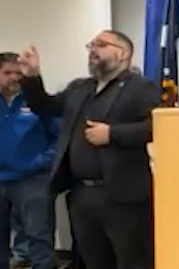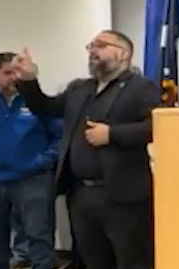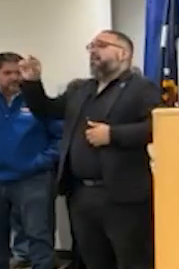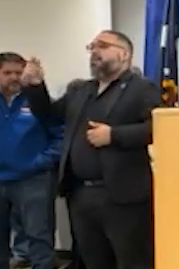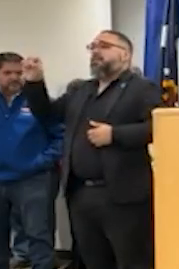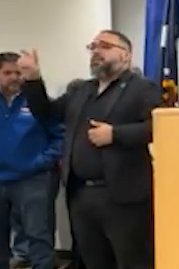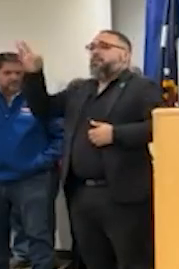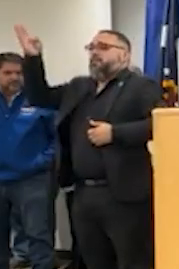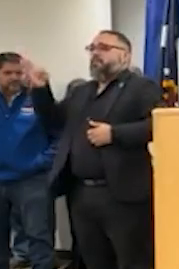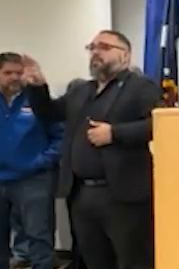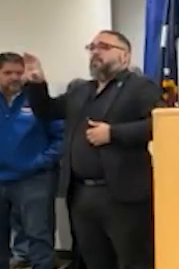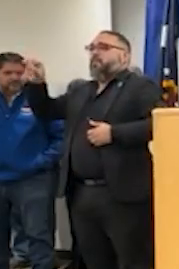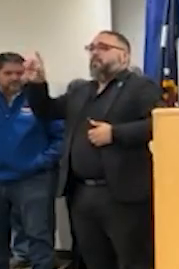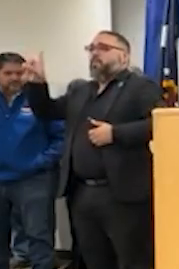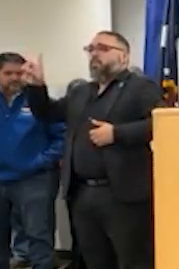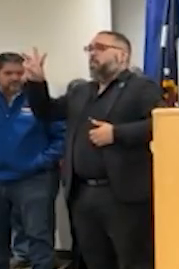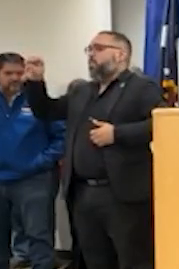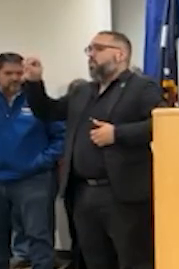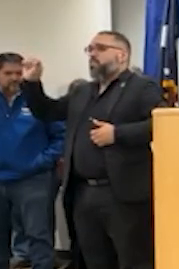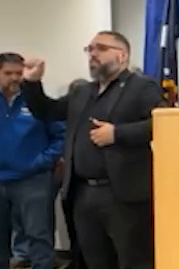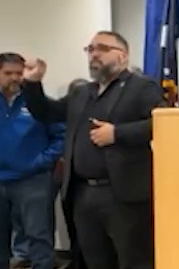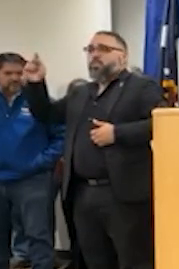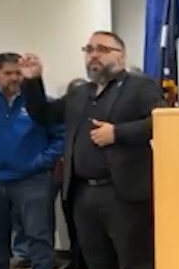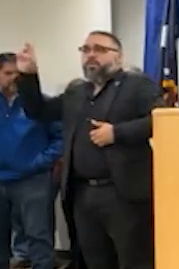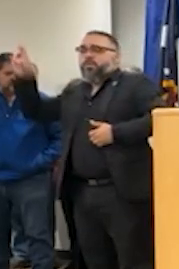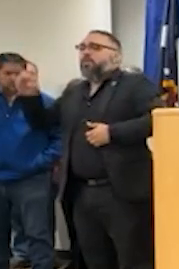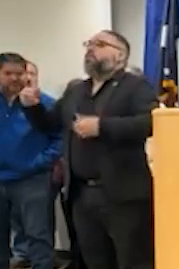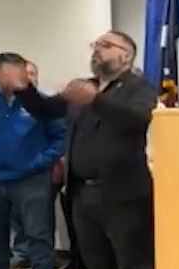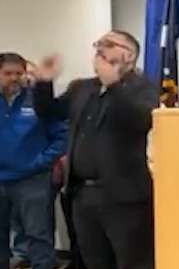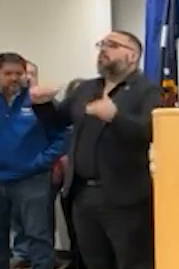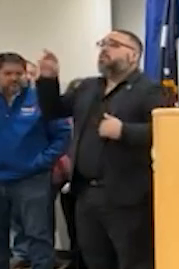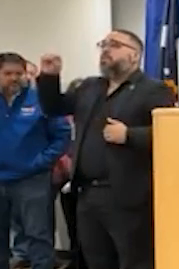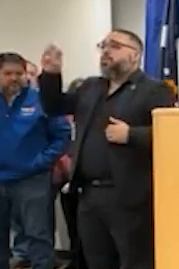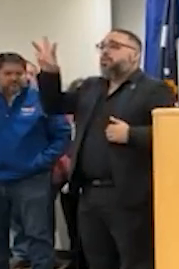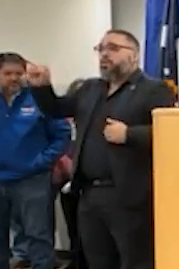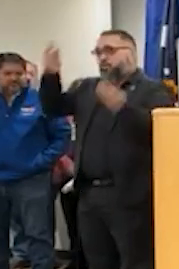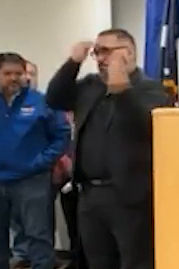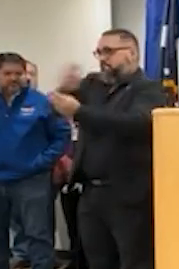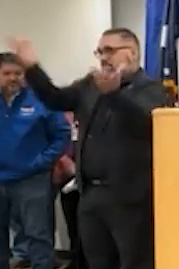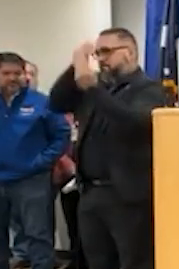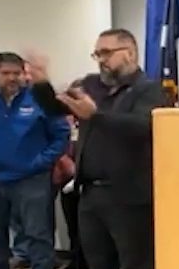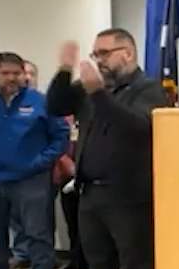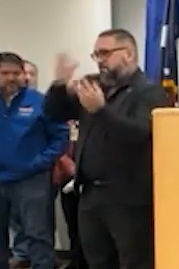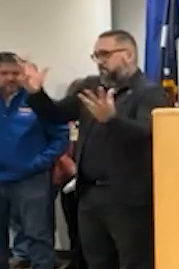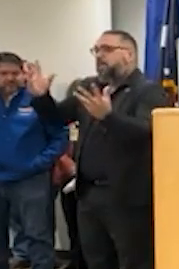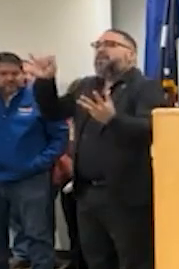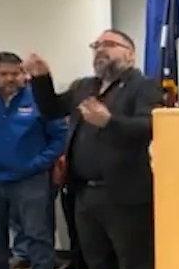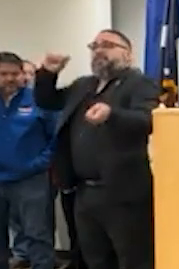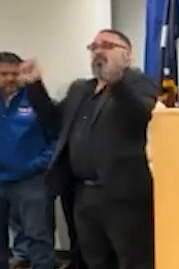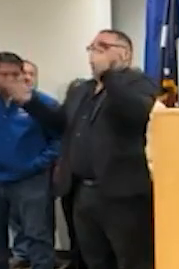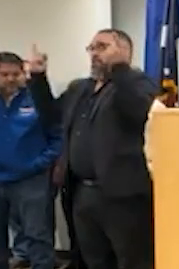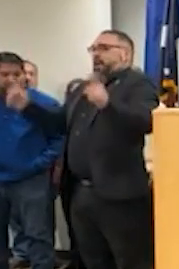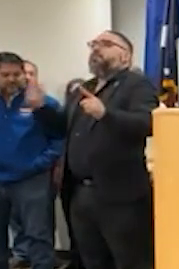sa.gov/cold weather. Certainly be monitoring the news. The utilities are also going to be pushing out updates if there are any changes to the